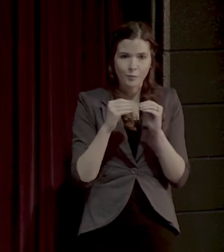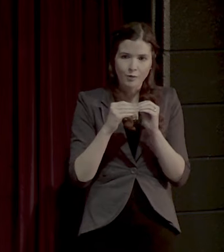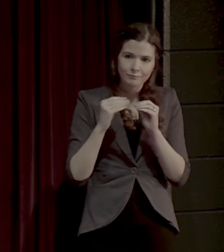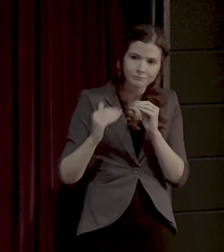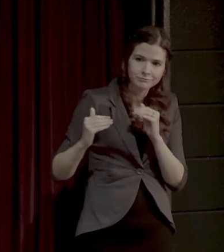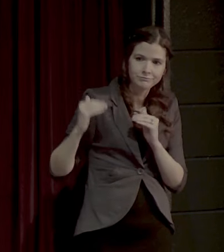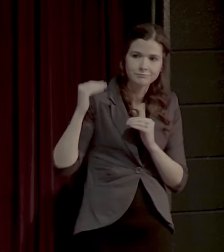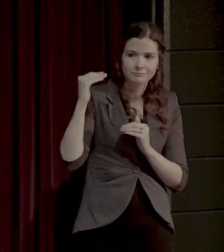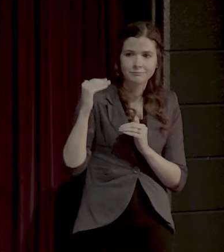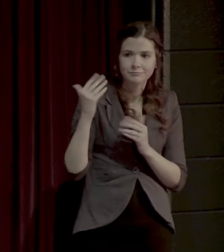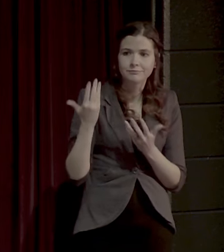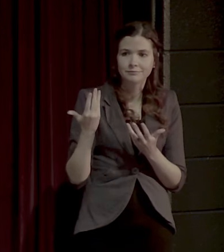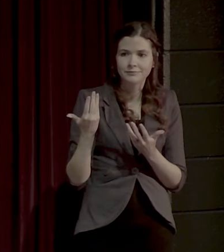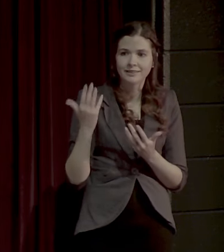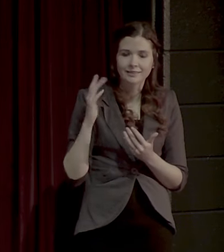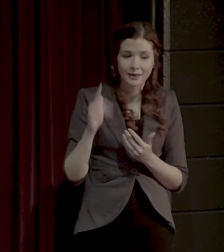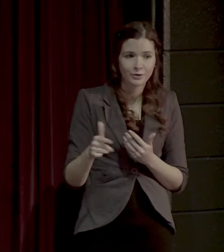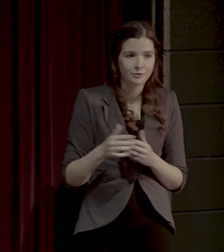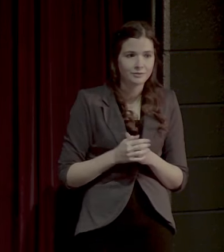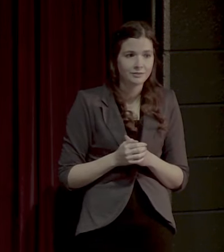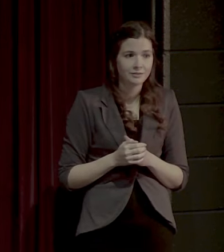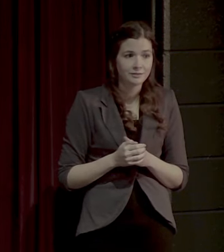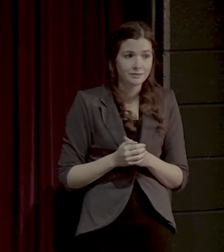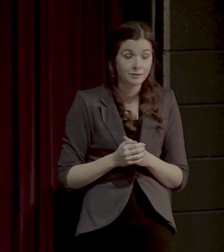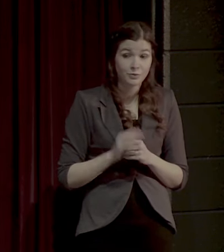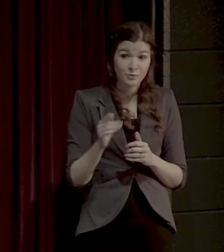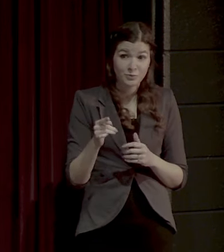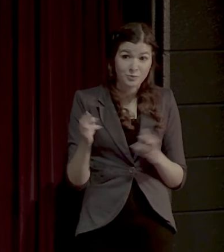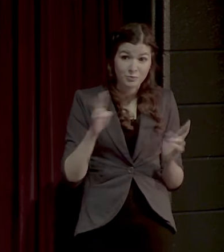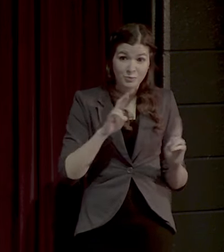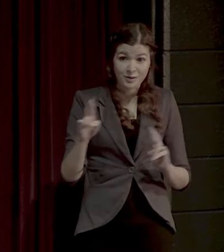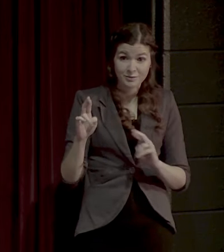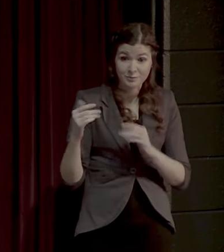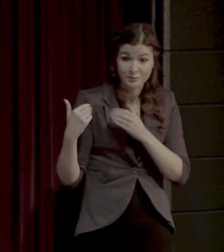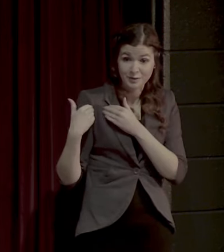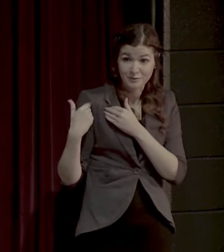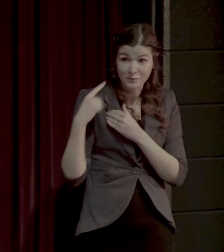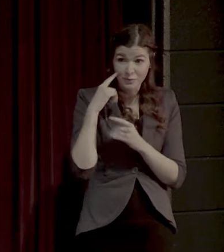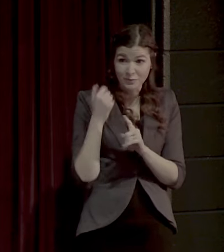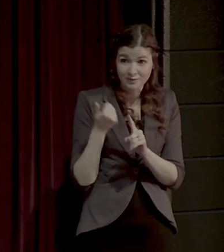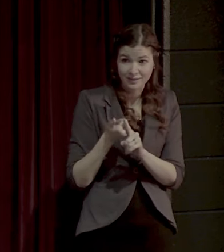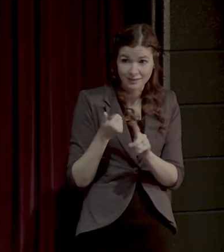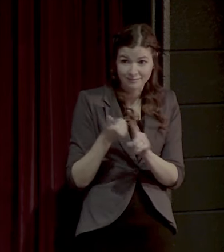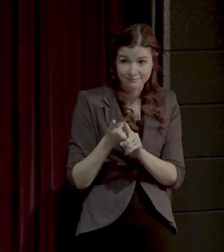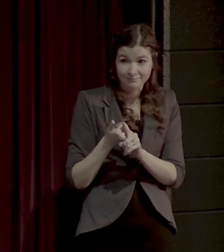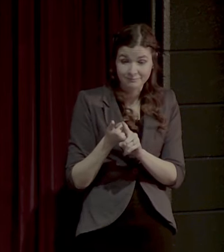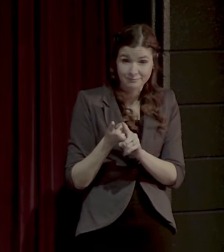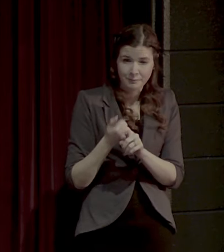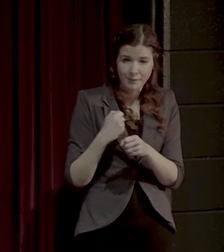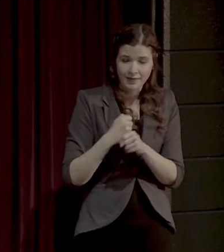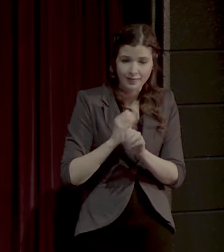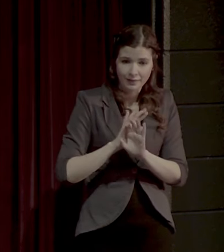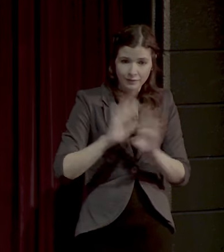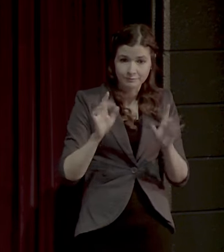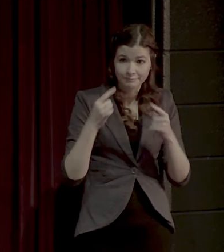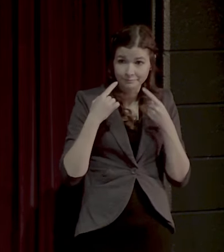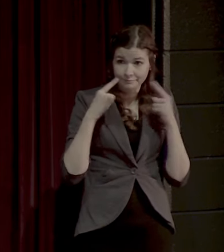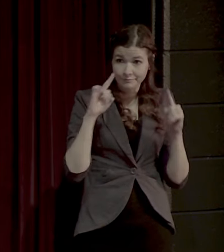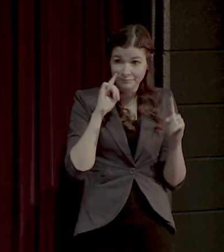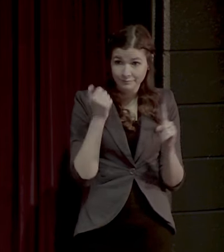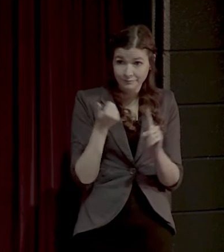you move forward. Your readiness to take responsibility for yourselves has led to this clear success for